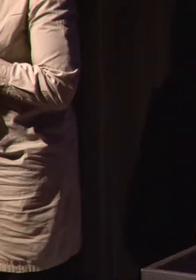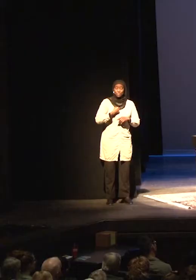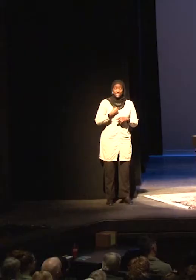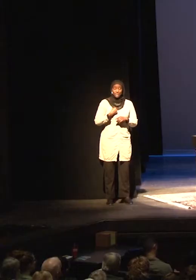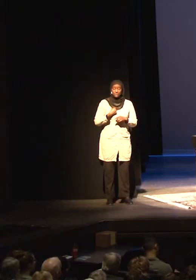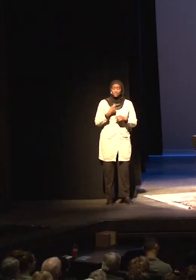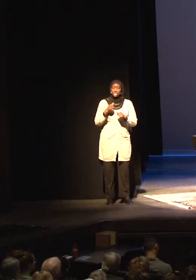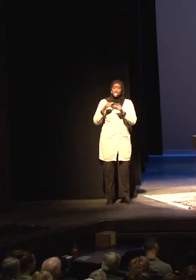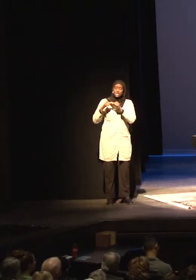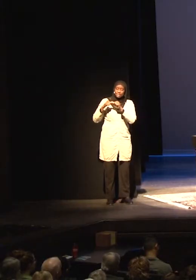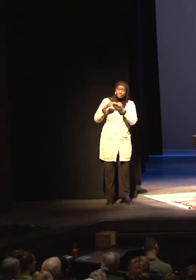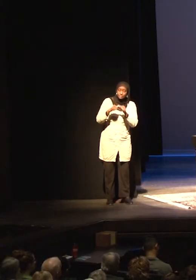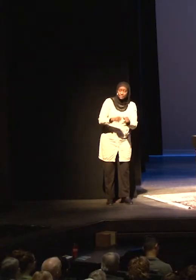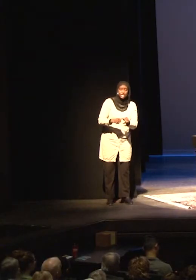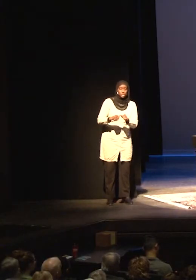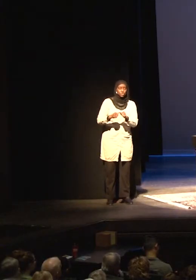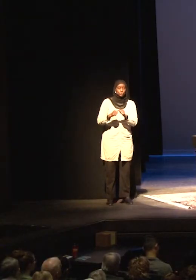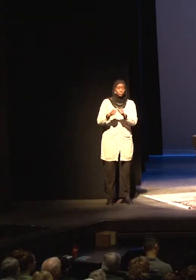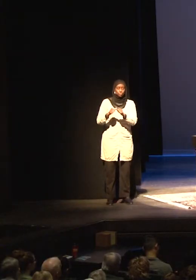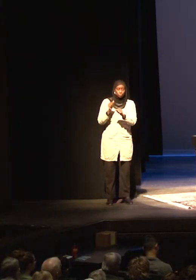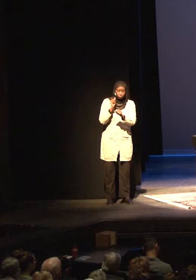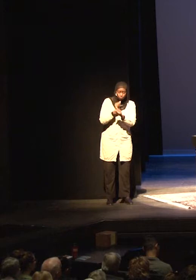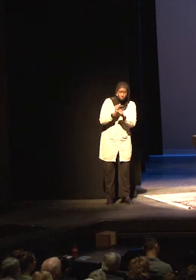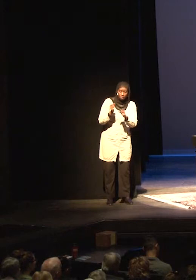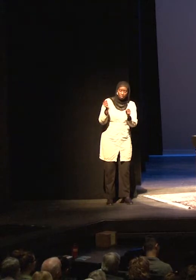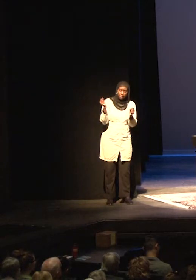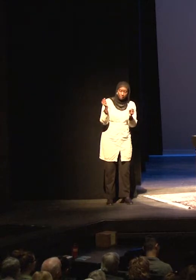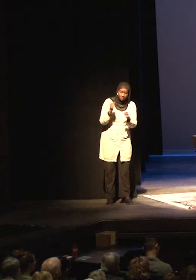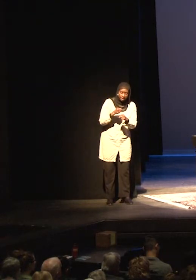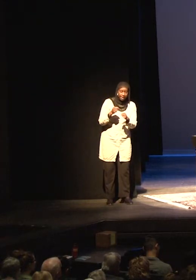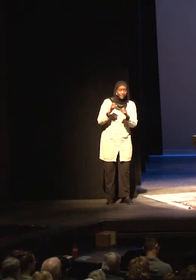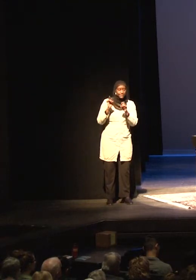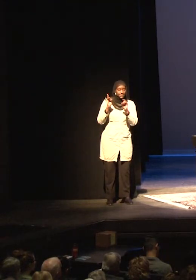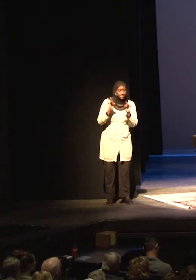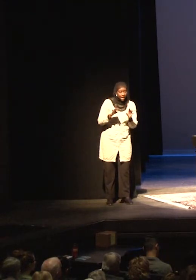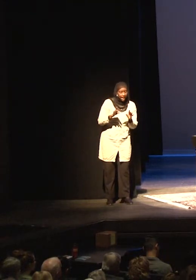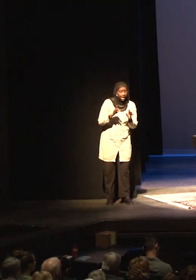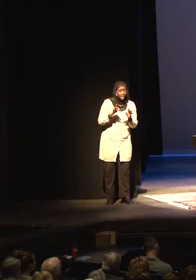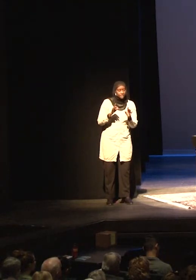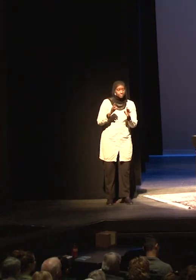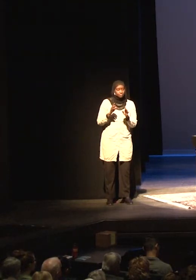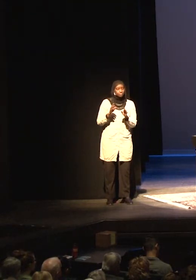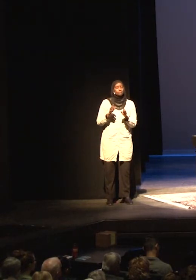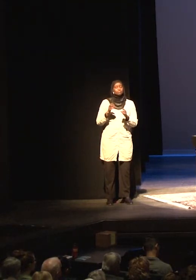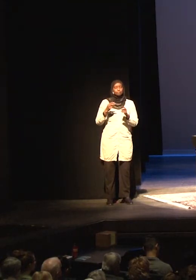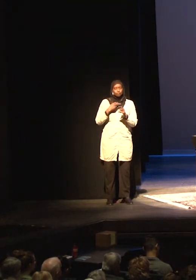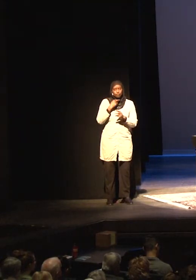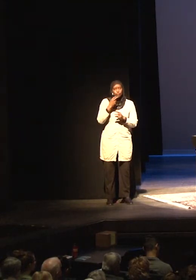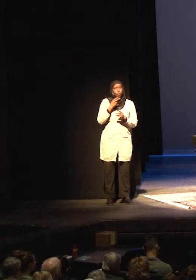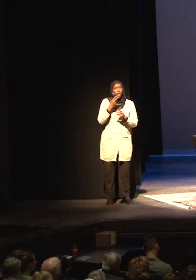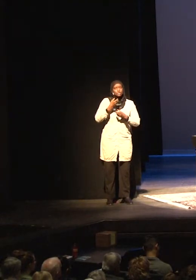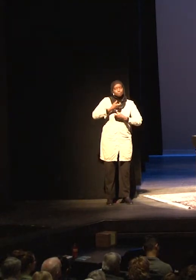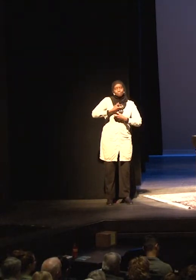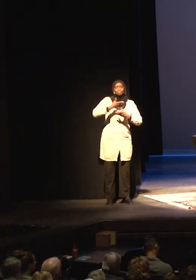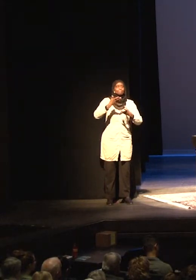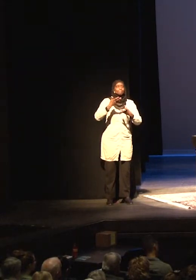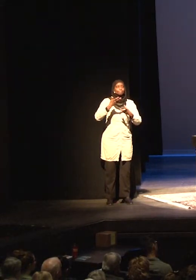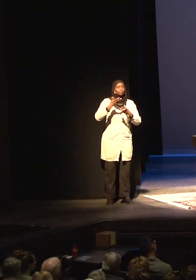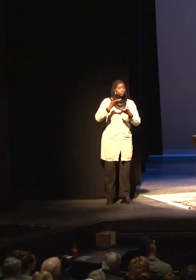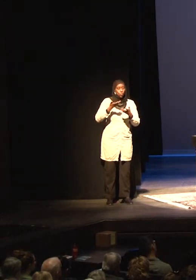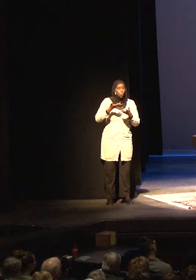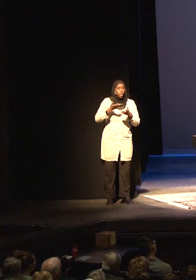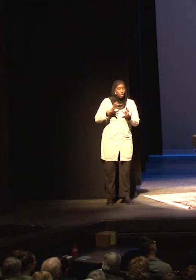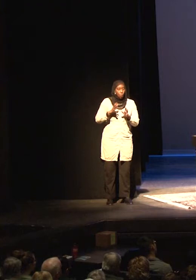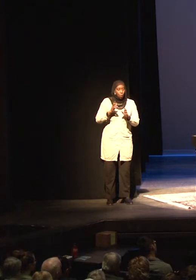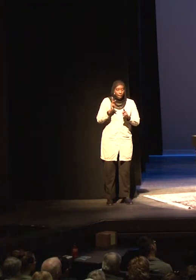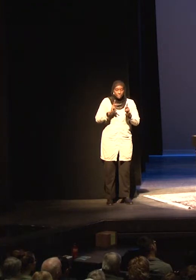louder so that this nation doesn't go quiet about the